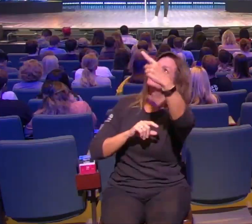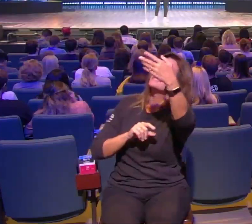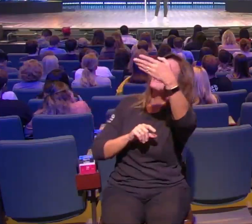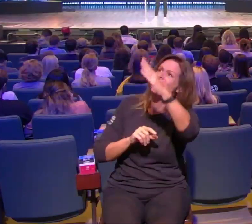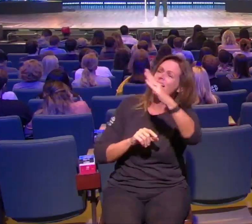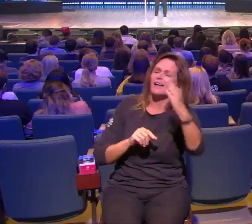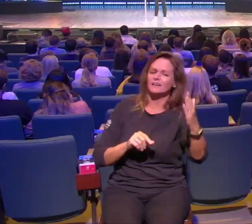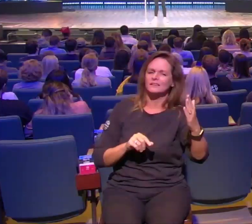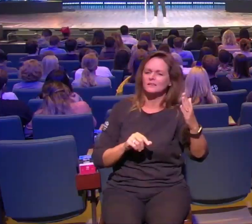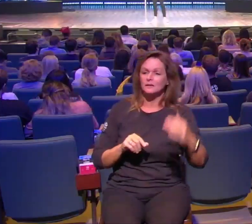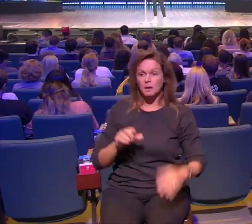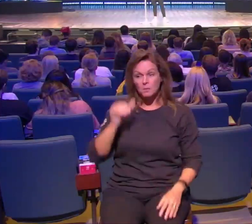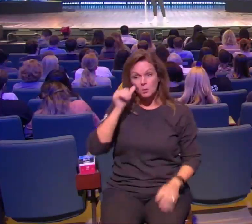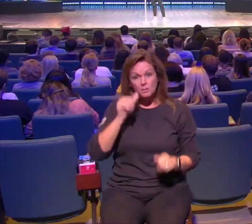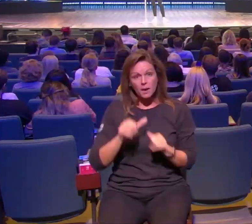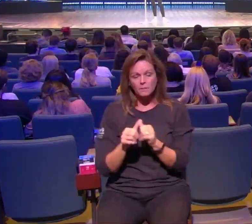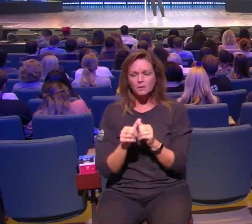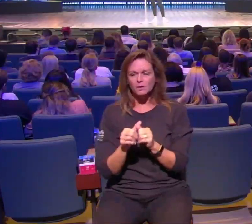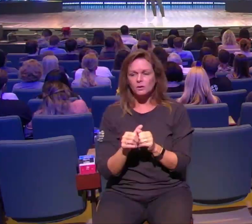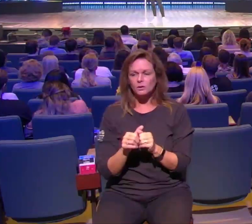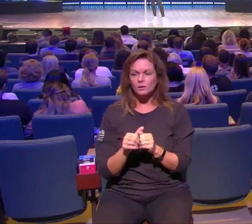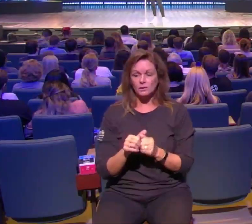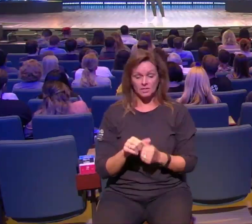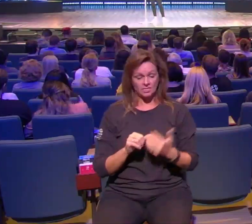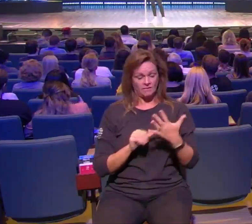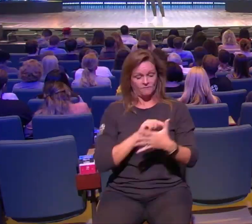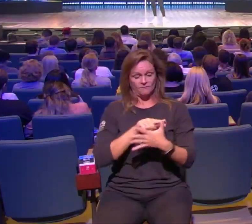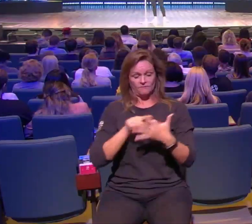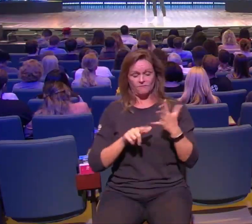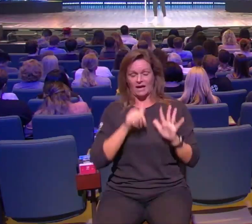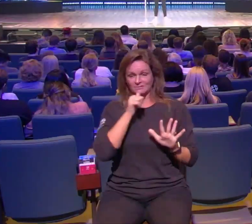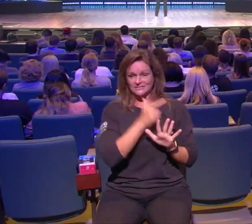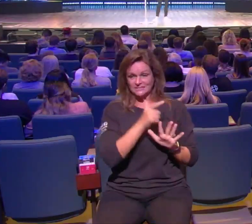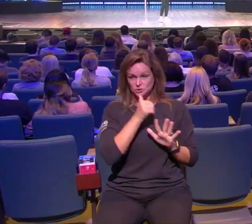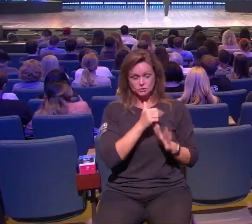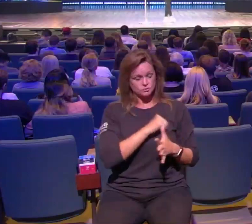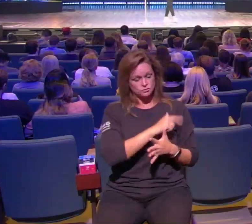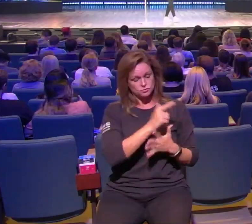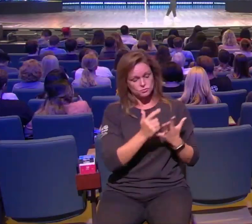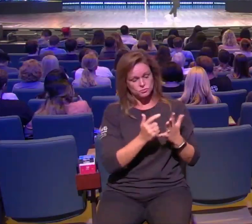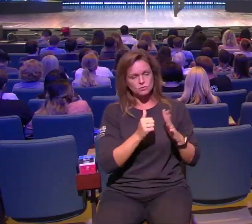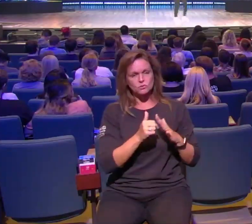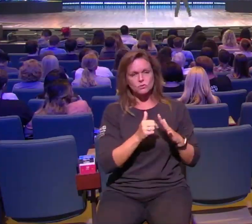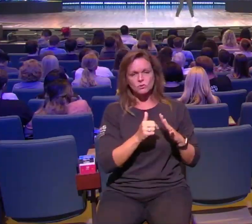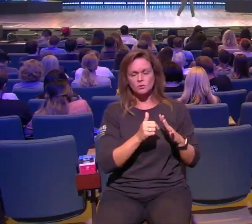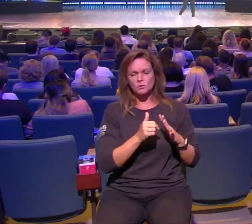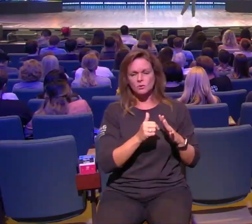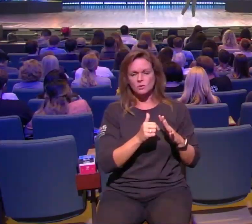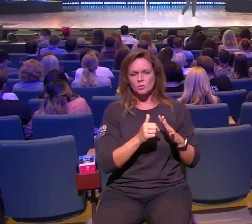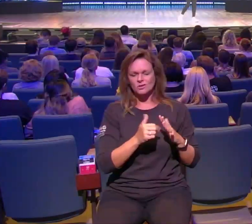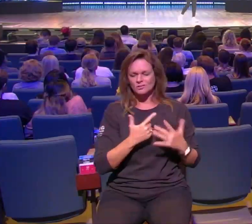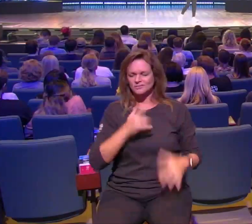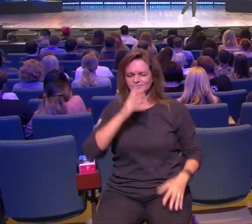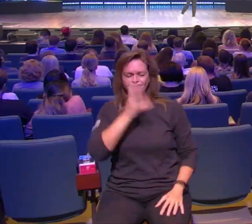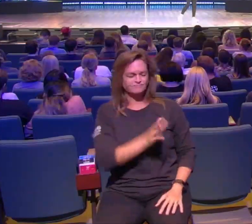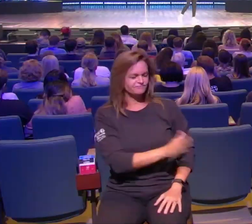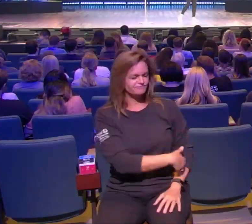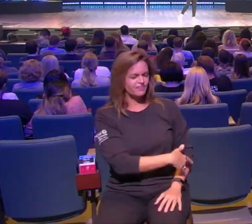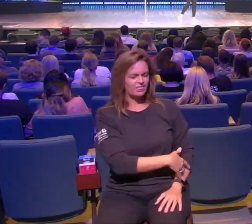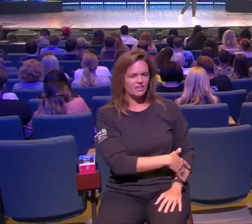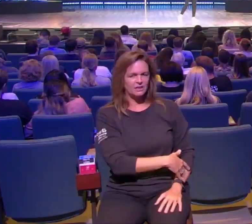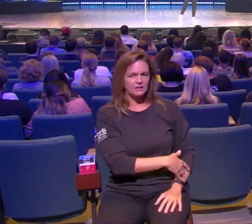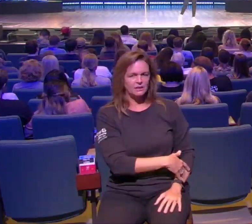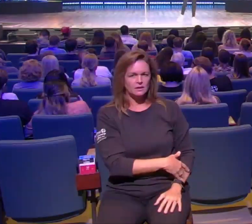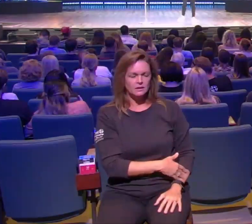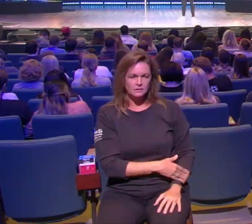Zelophehad out, they stepped up. They stepped up. They moved out from the life that was handed